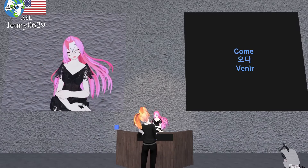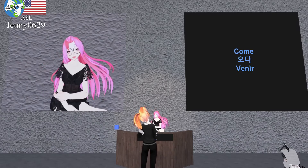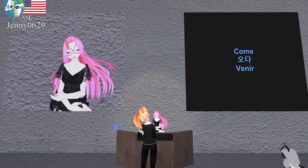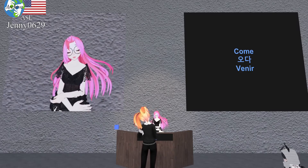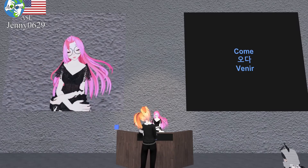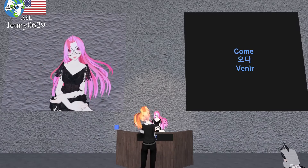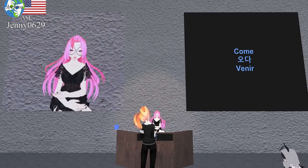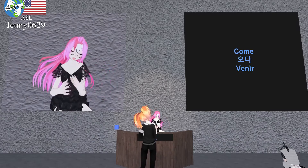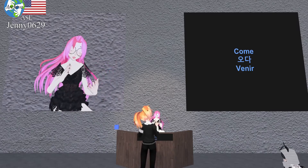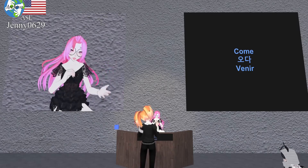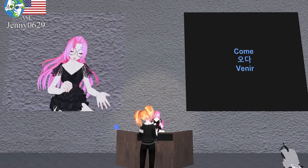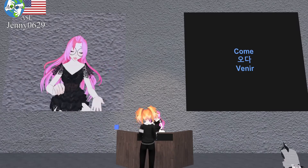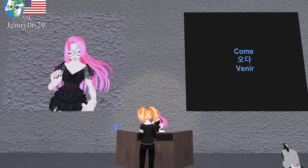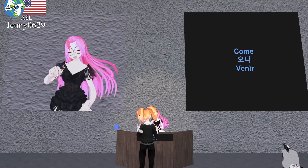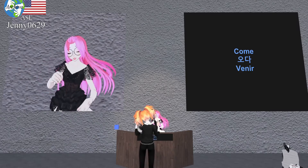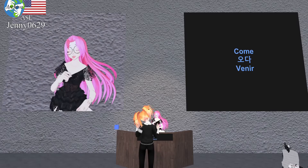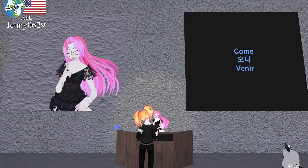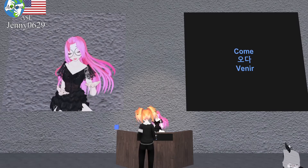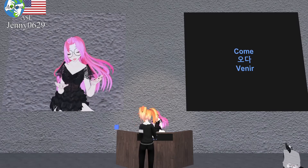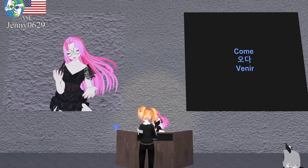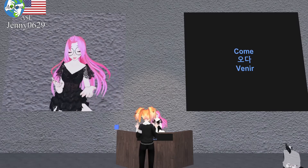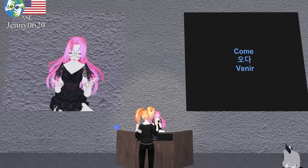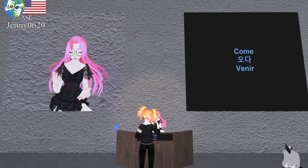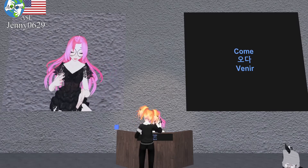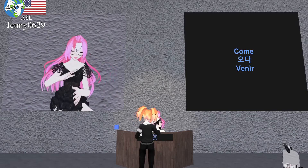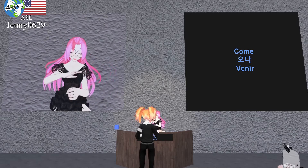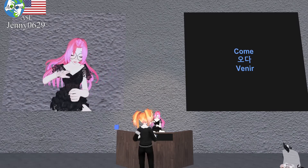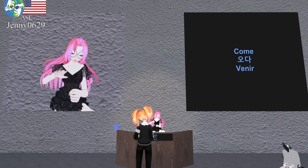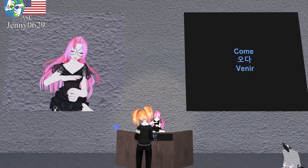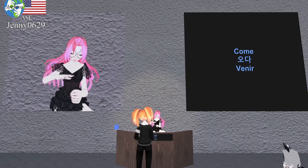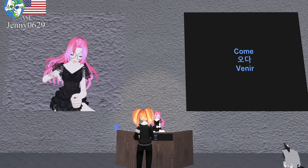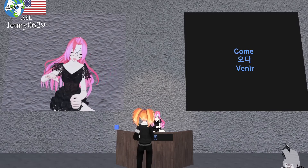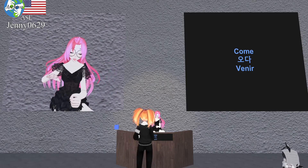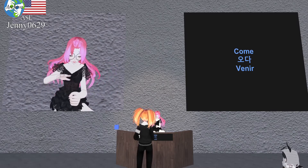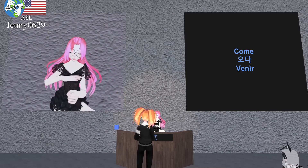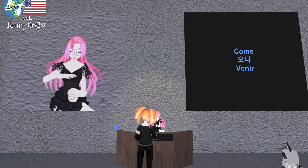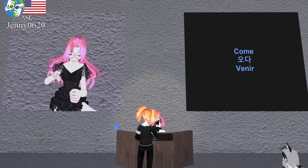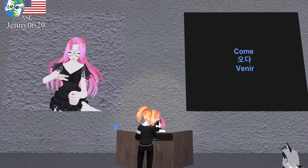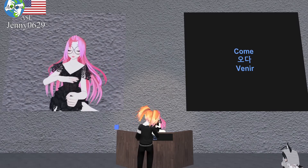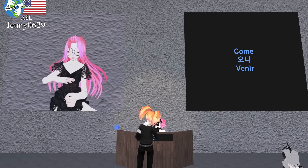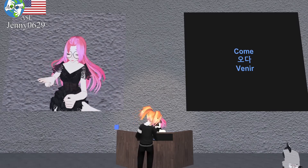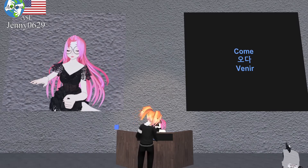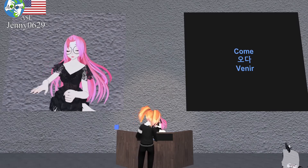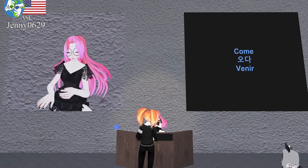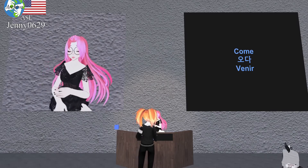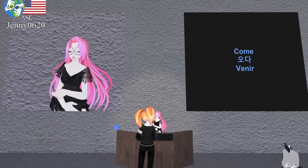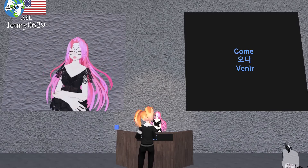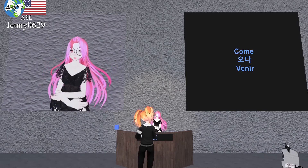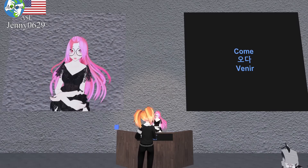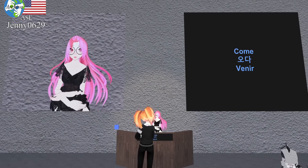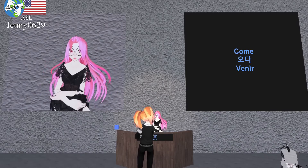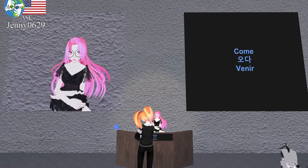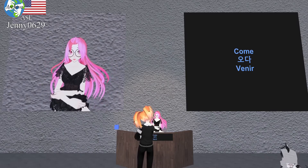know. Or maybe old. Yeah, maybe. But yeah, enough is 2 times full.